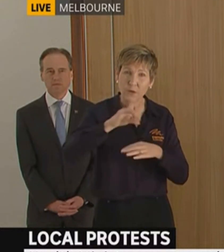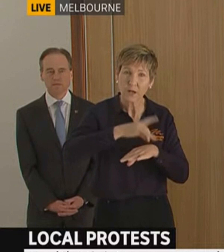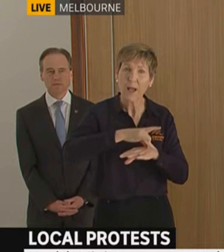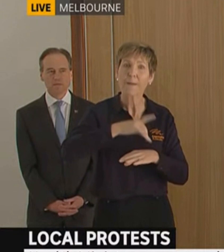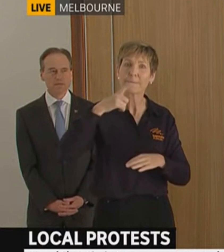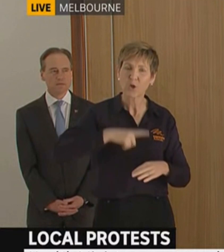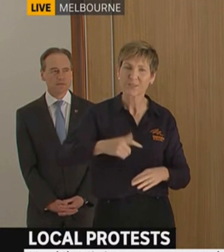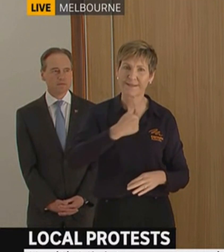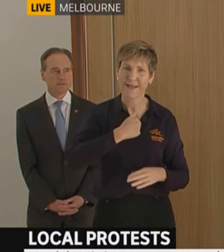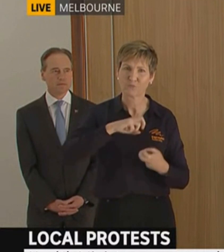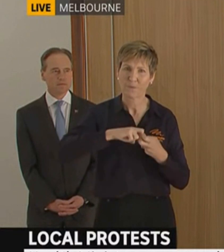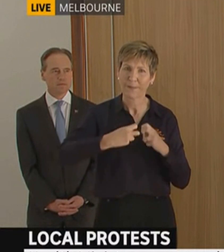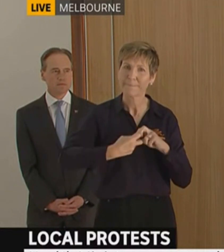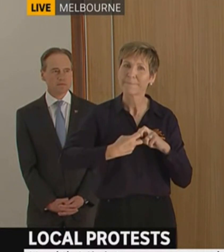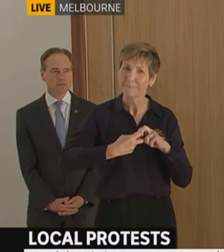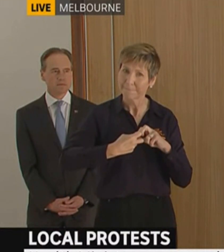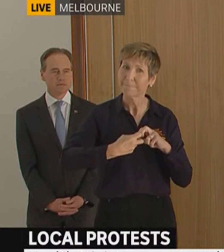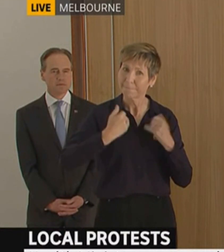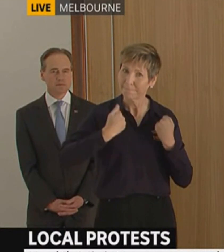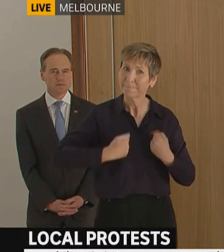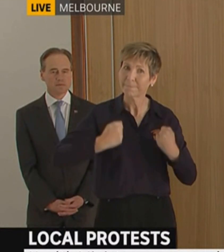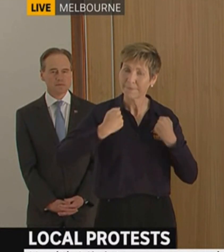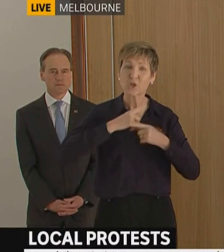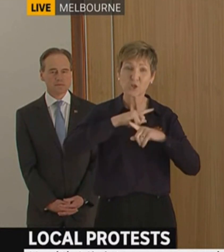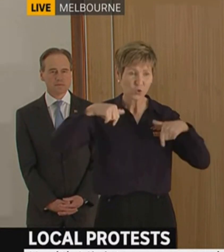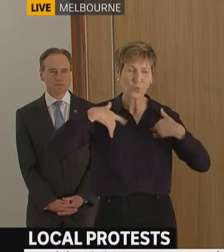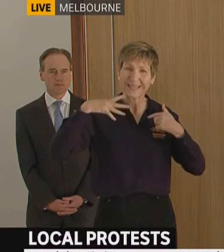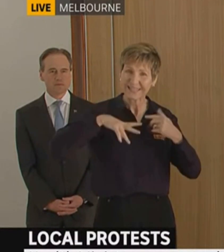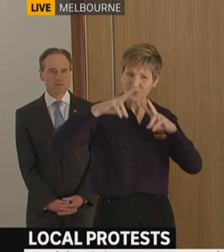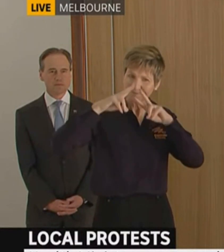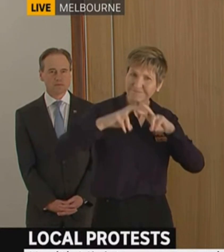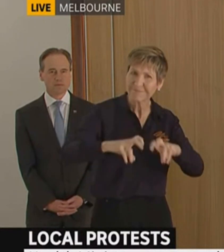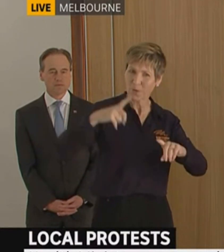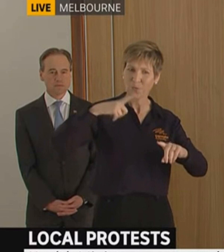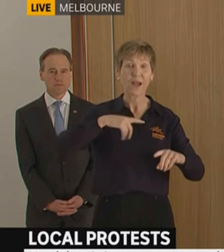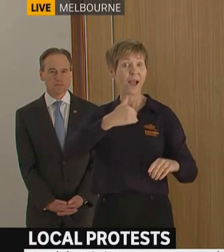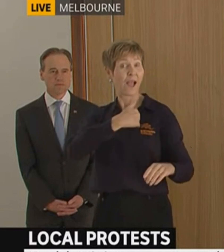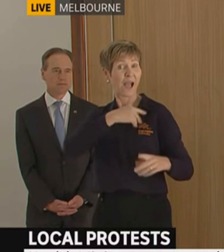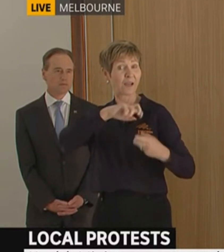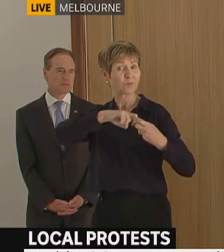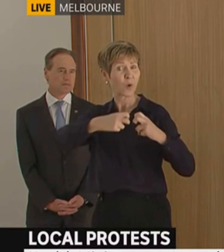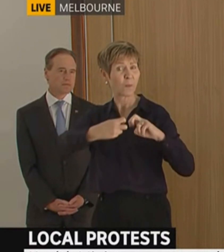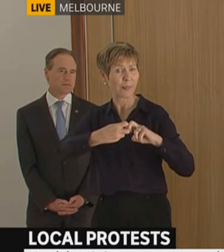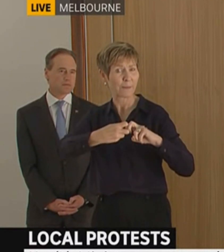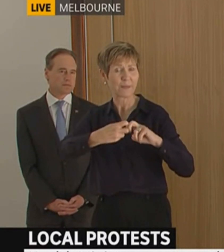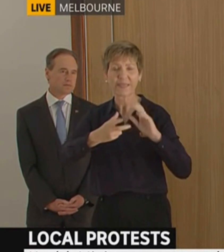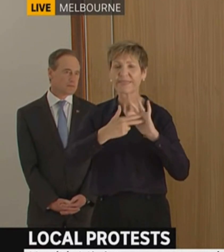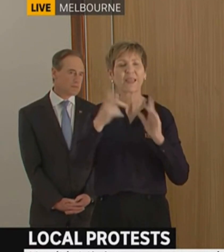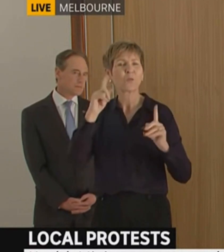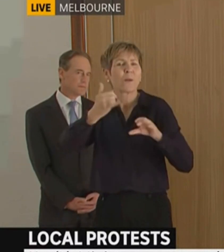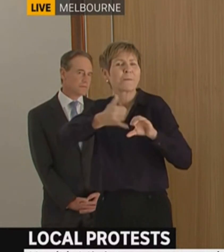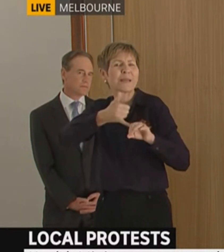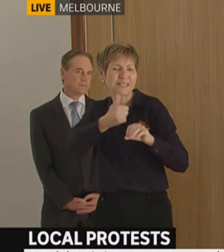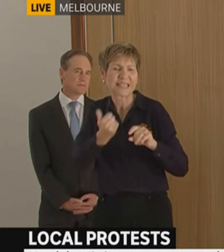to making sure new ways of preventing, diagnosing and treating heart disease, which will be a great leap